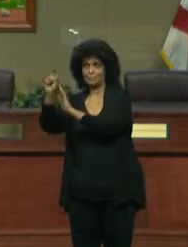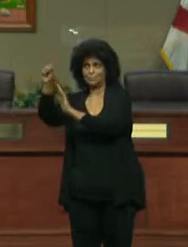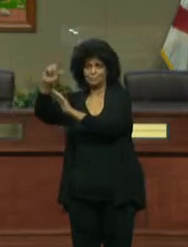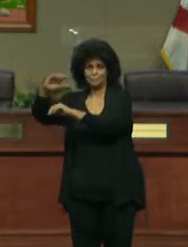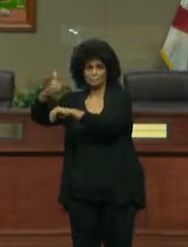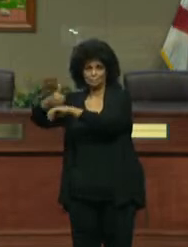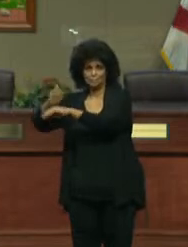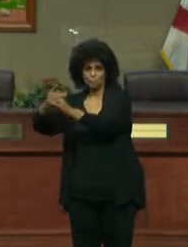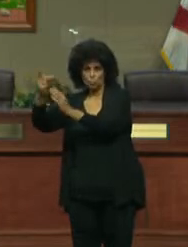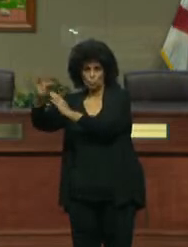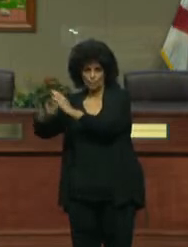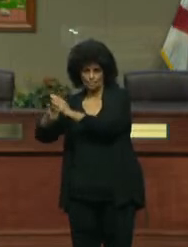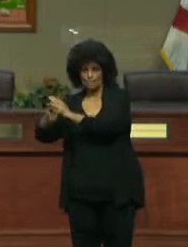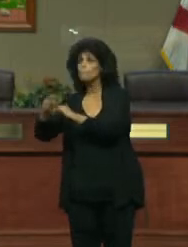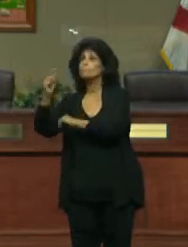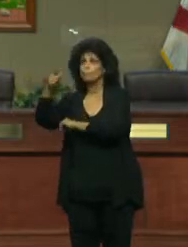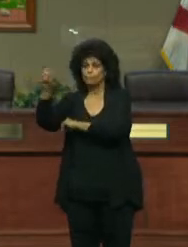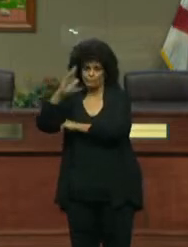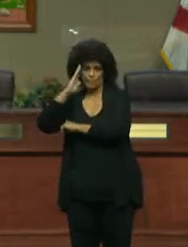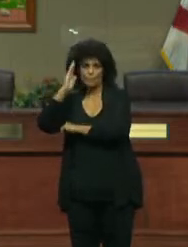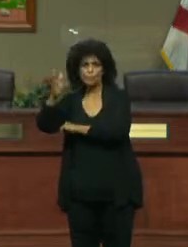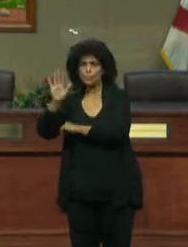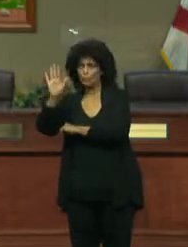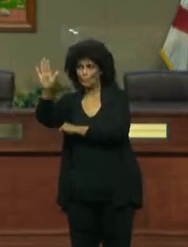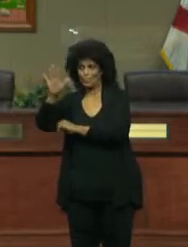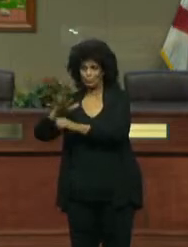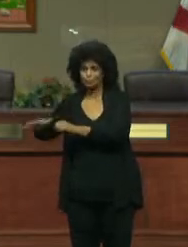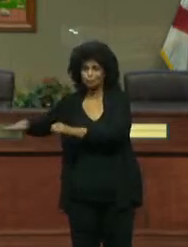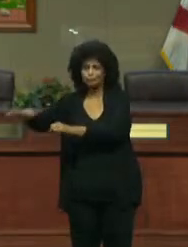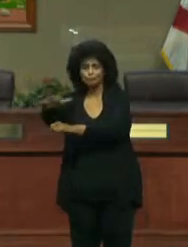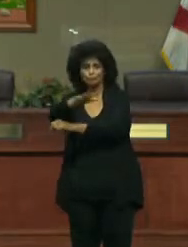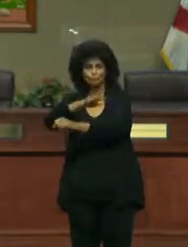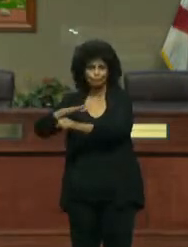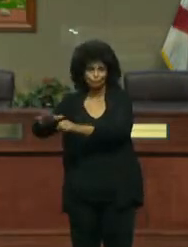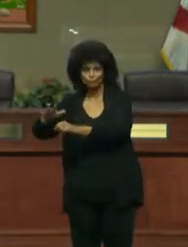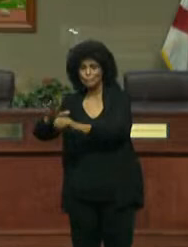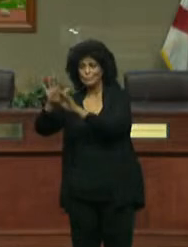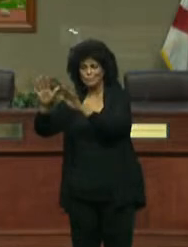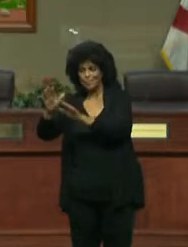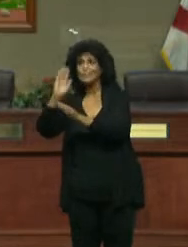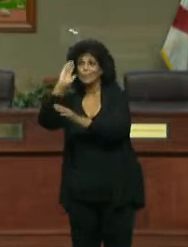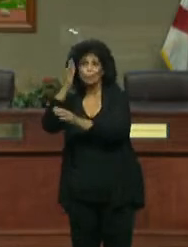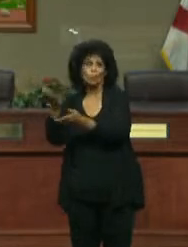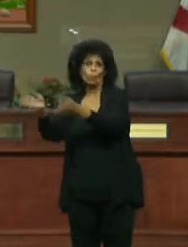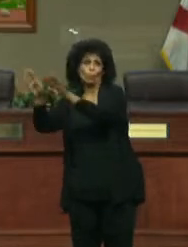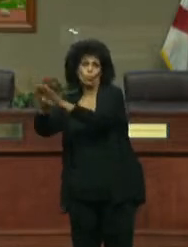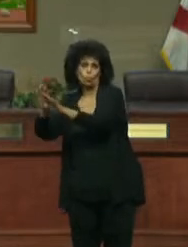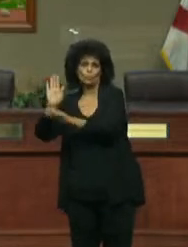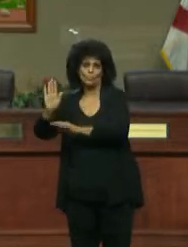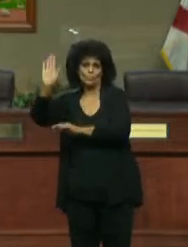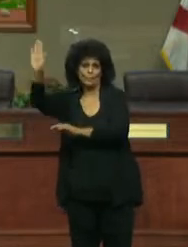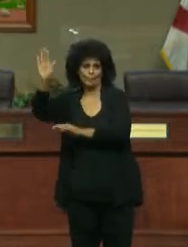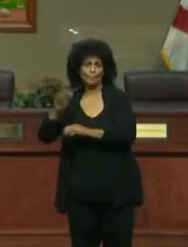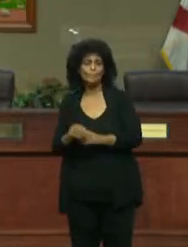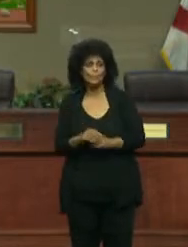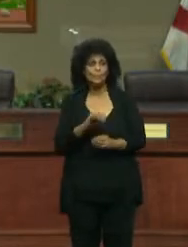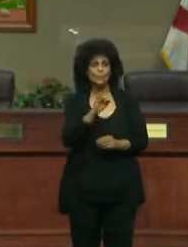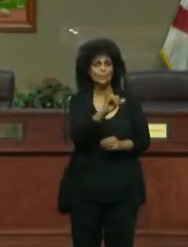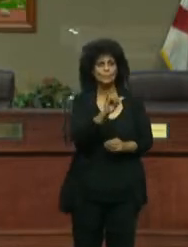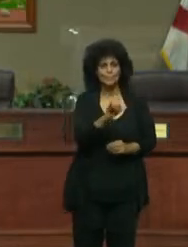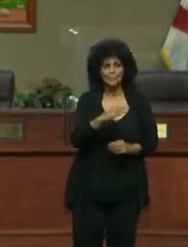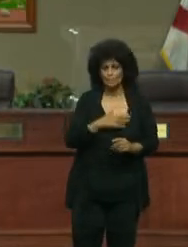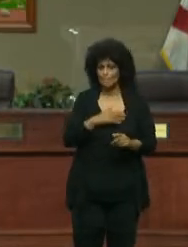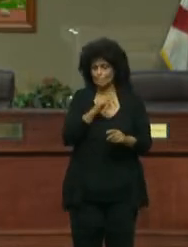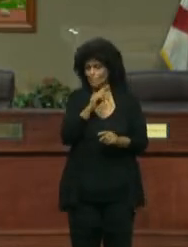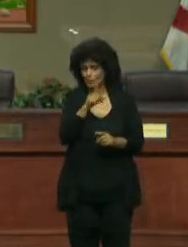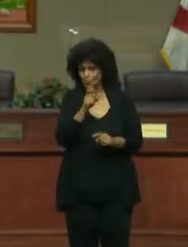closing its regional testing sites, Sunday. I was getting to my question. Okay. The setup,